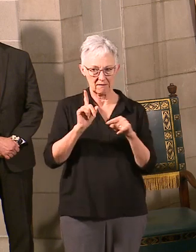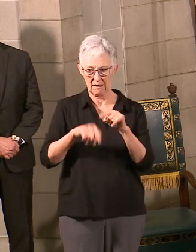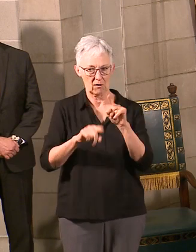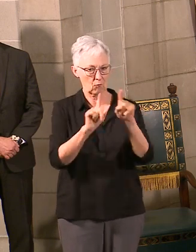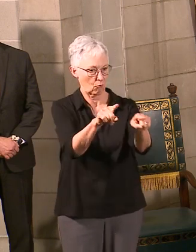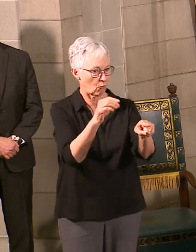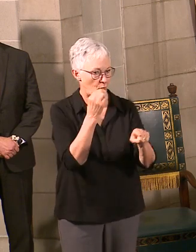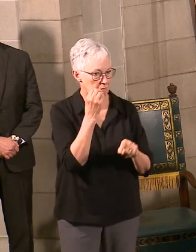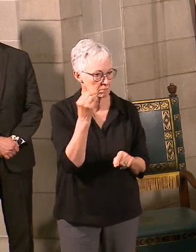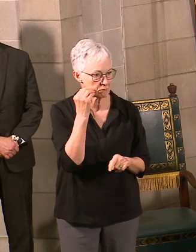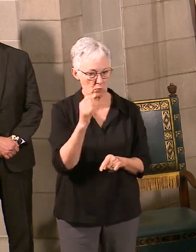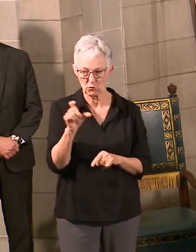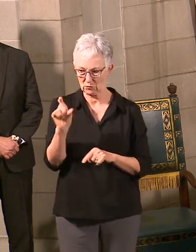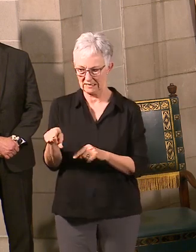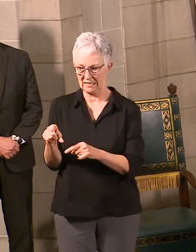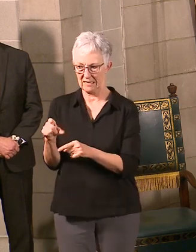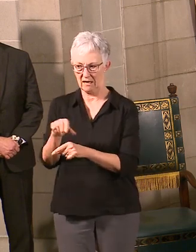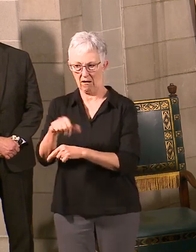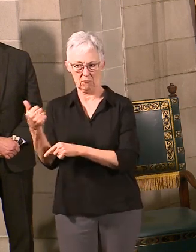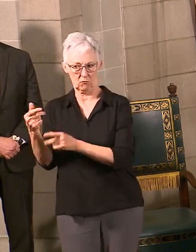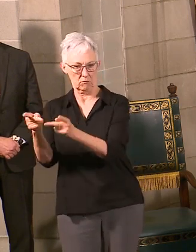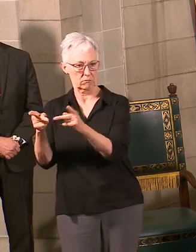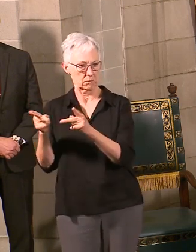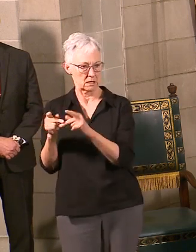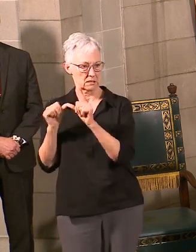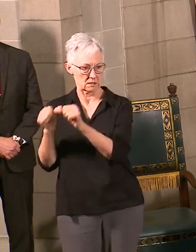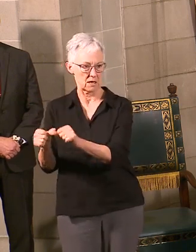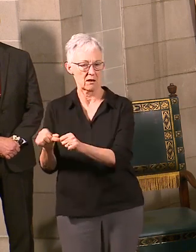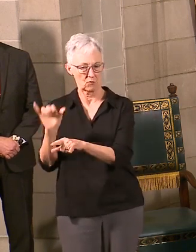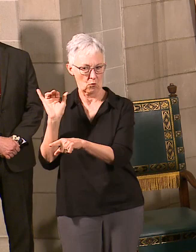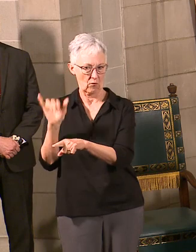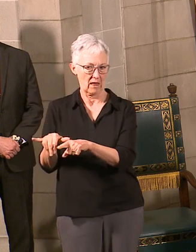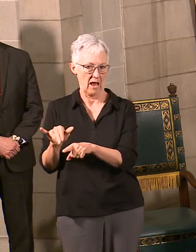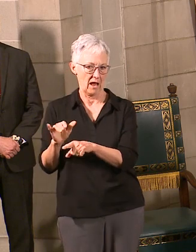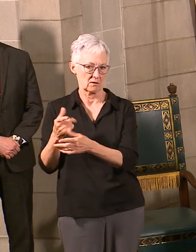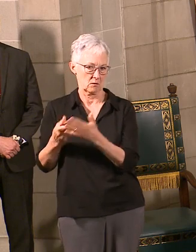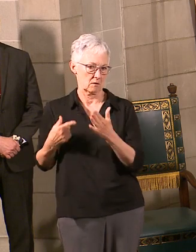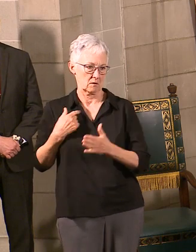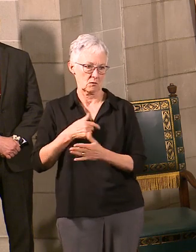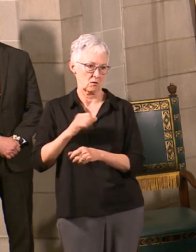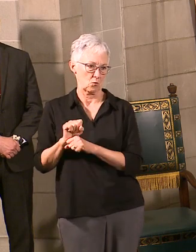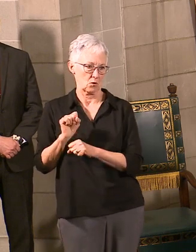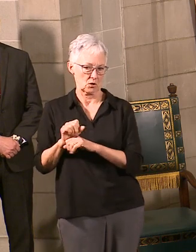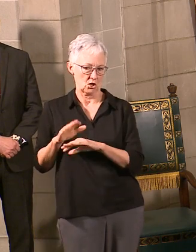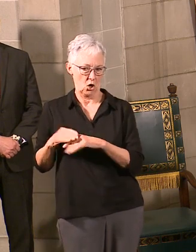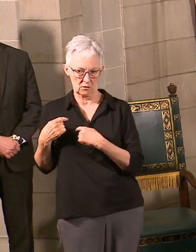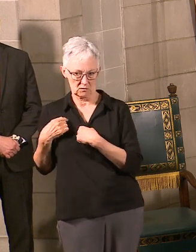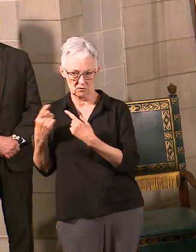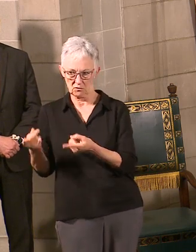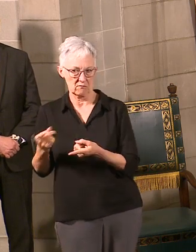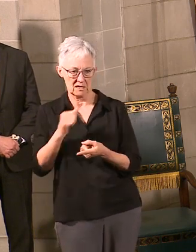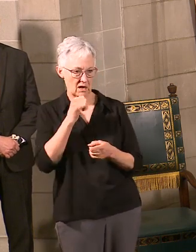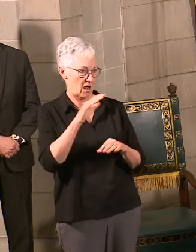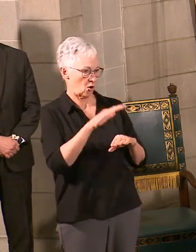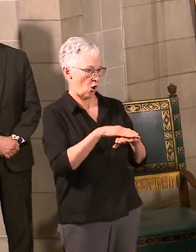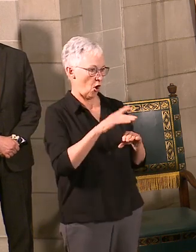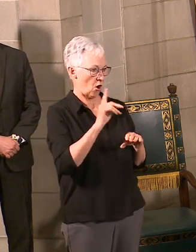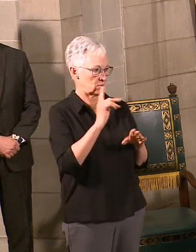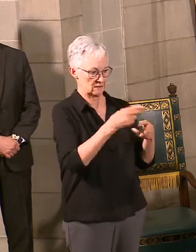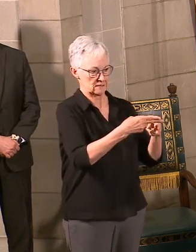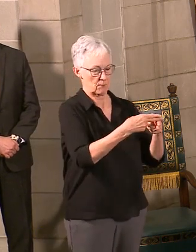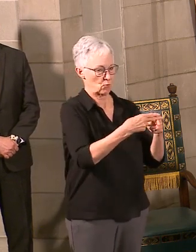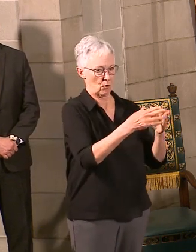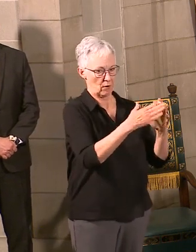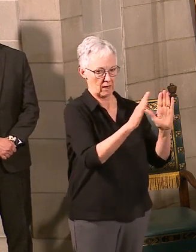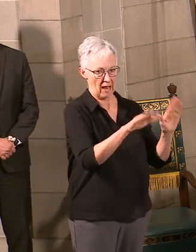be longer term projects rather than the short term projects we've been working on with the pandemic. Grant Schulte,